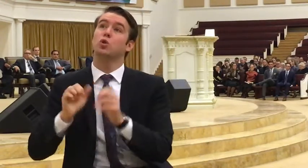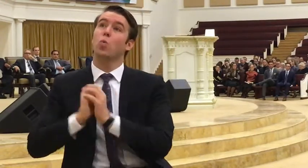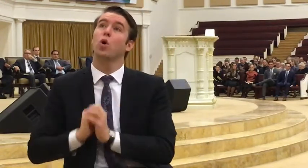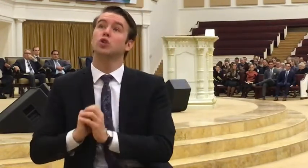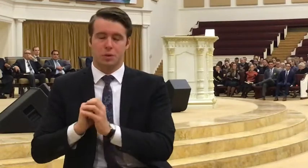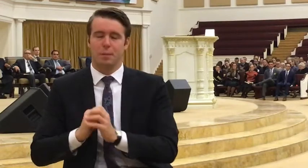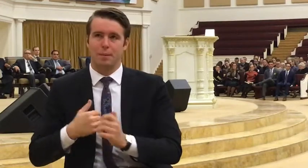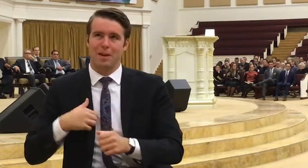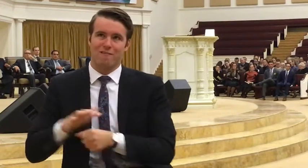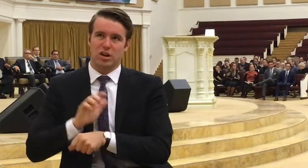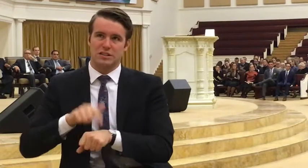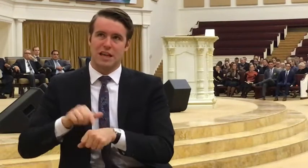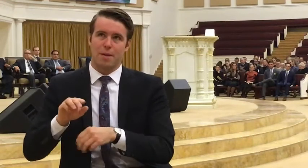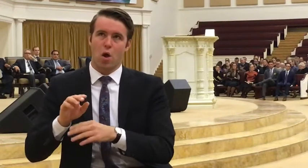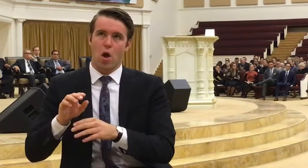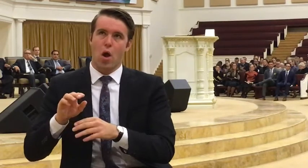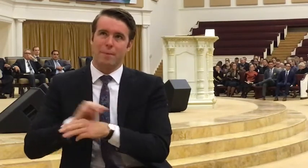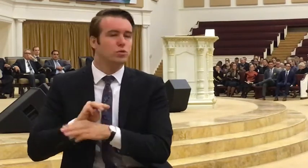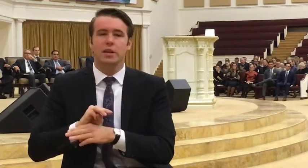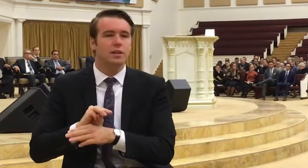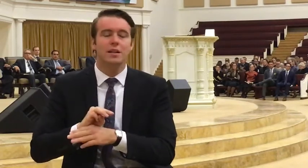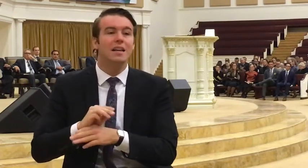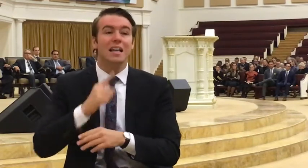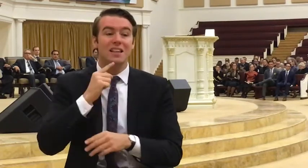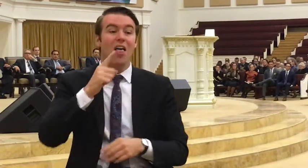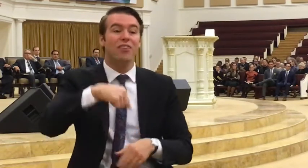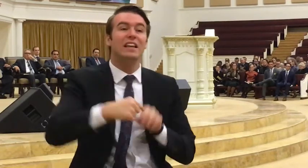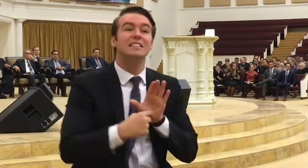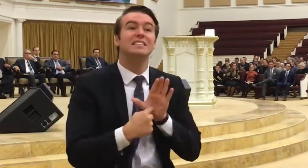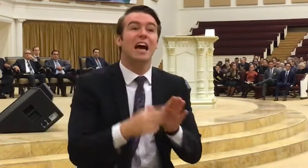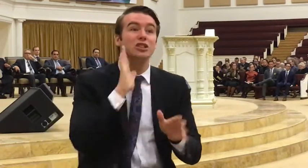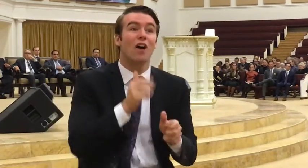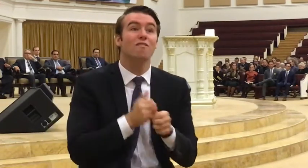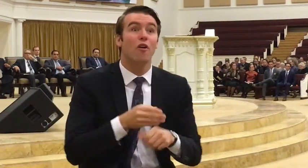tell you something. These signs shall follow the bishop.